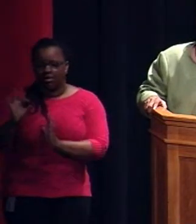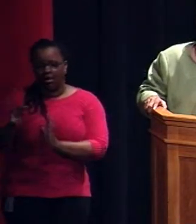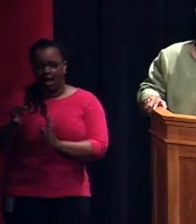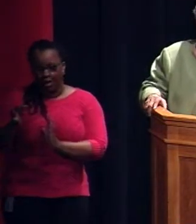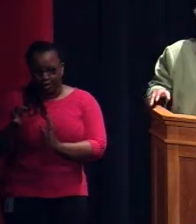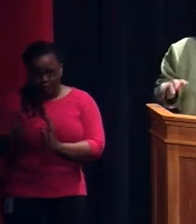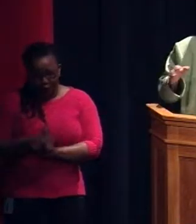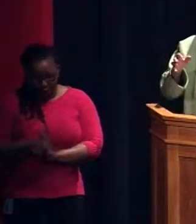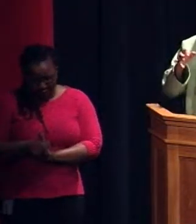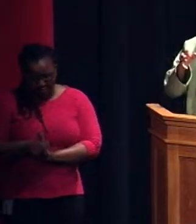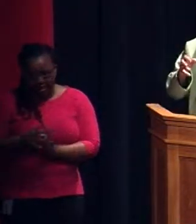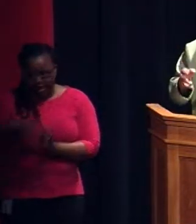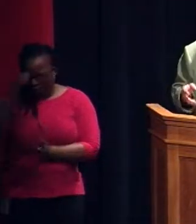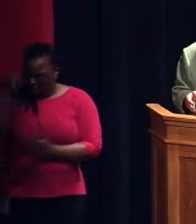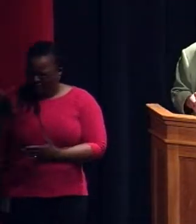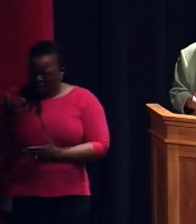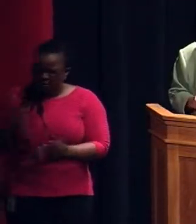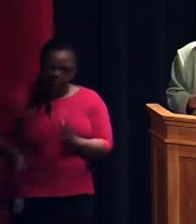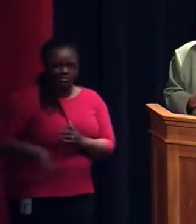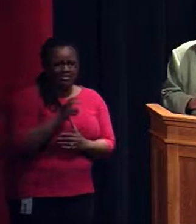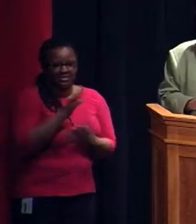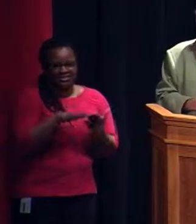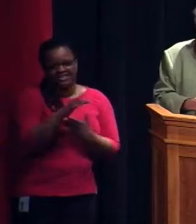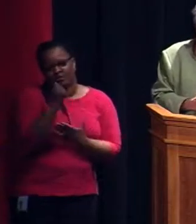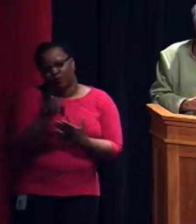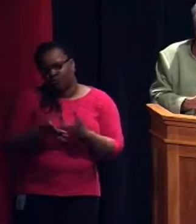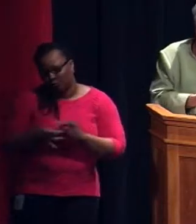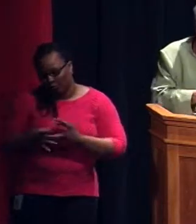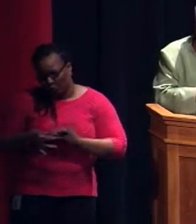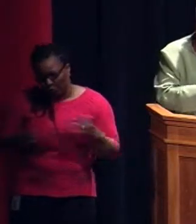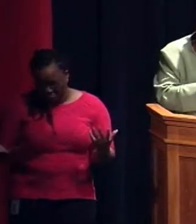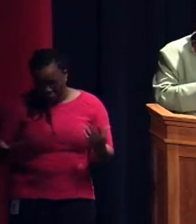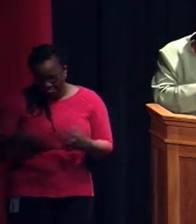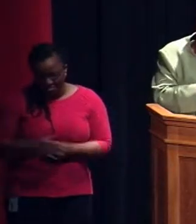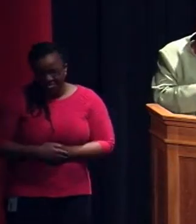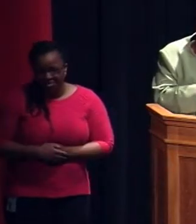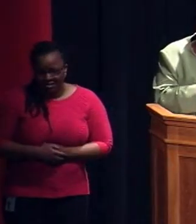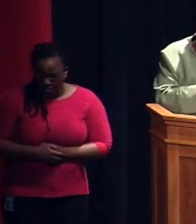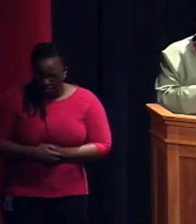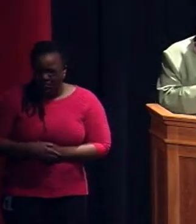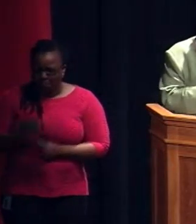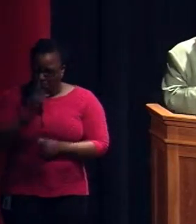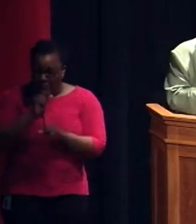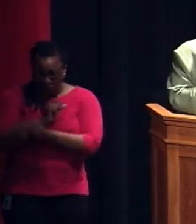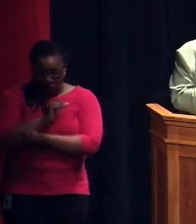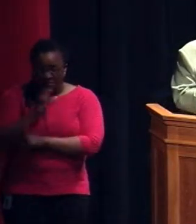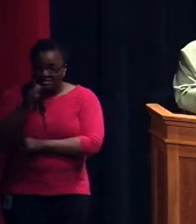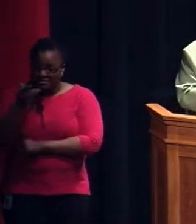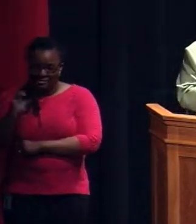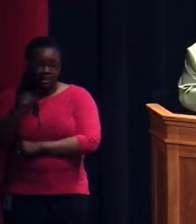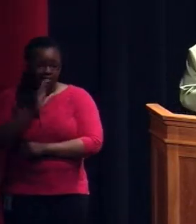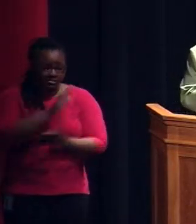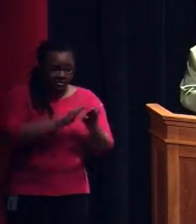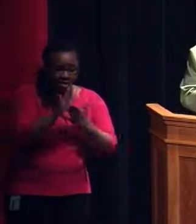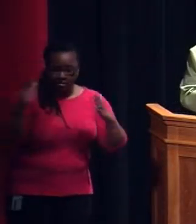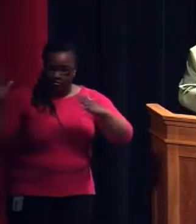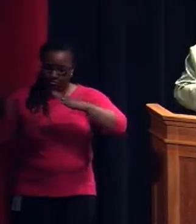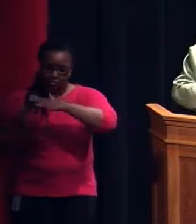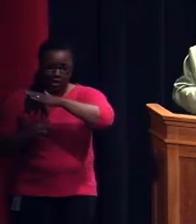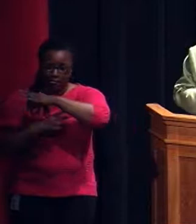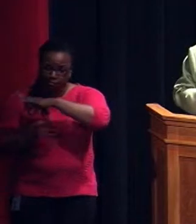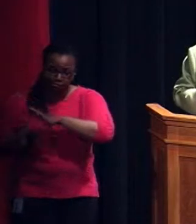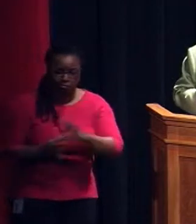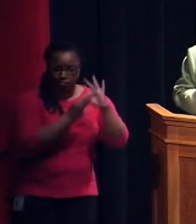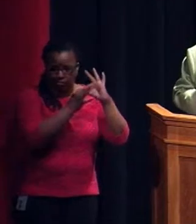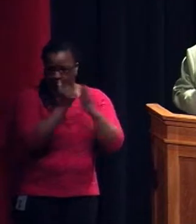grade. And that's just a silly little story to build that bridge to where my story led.